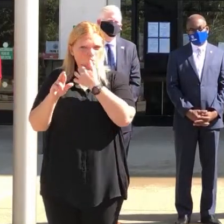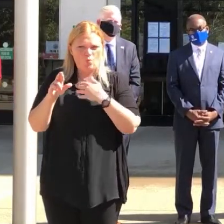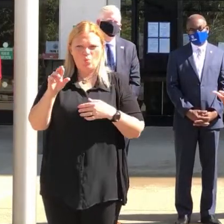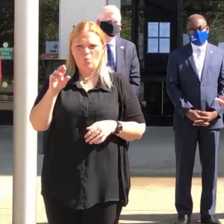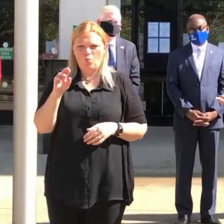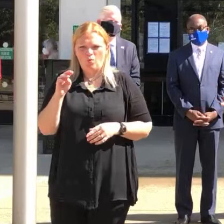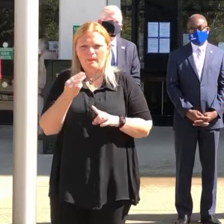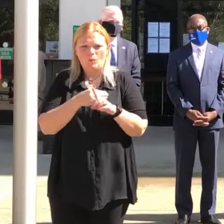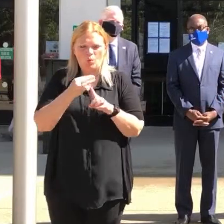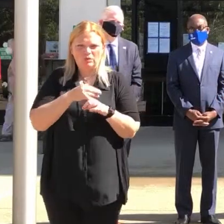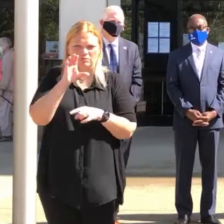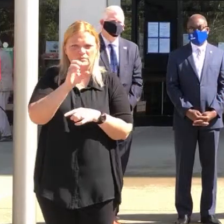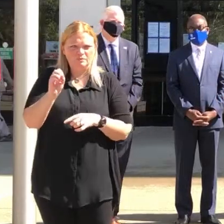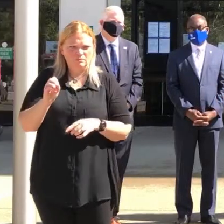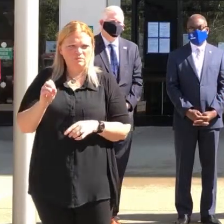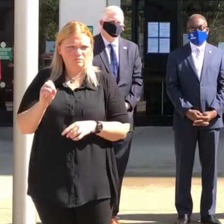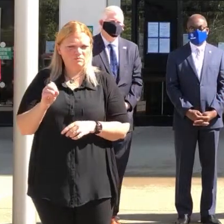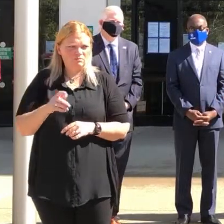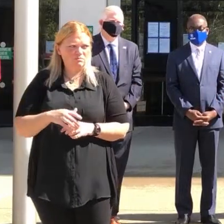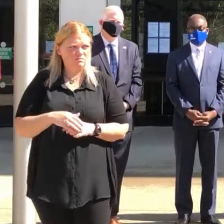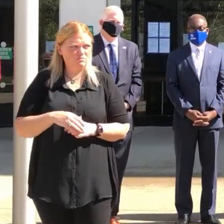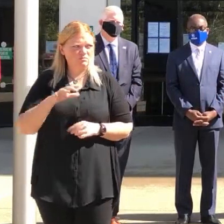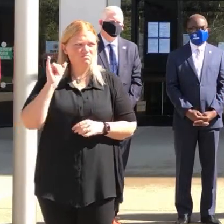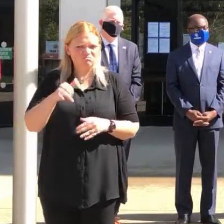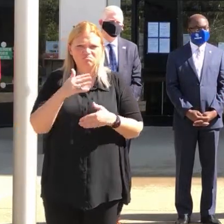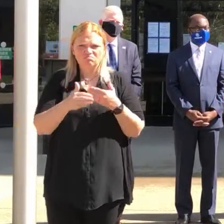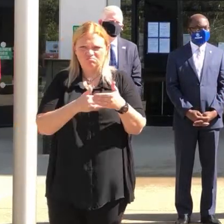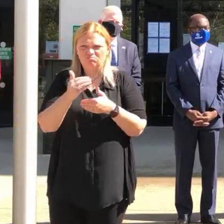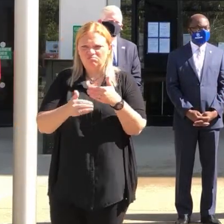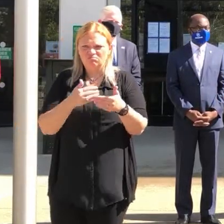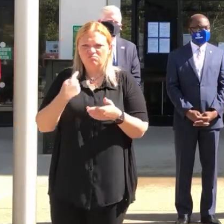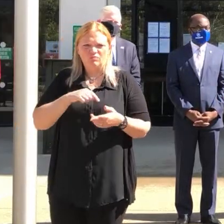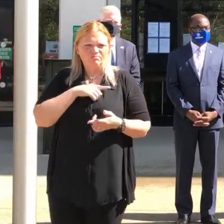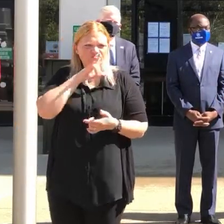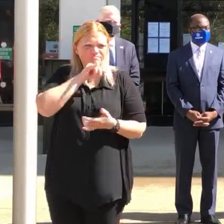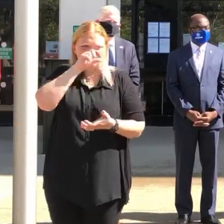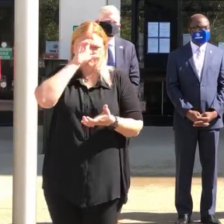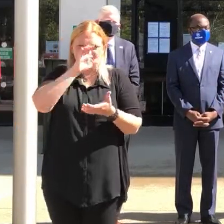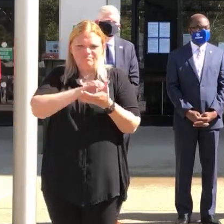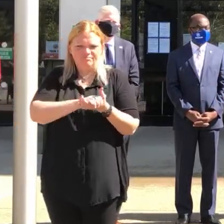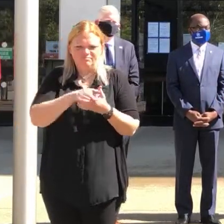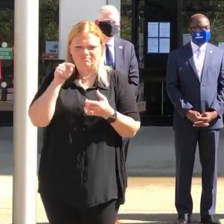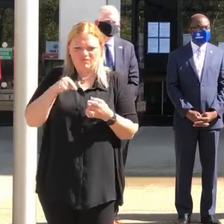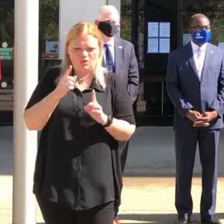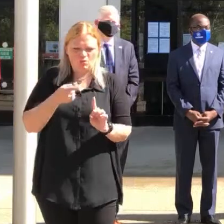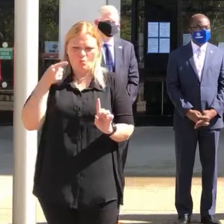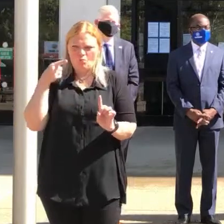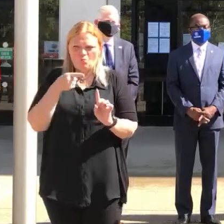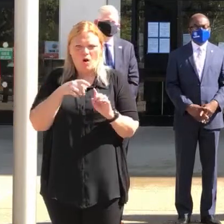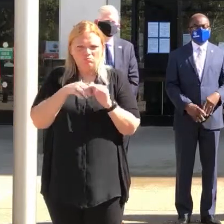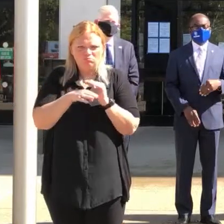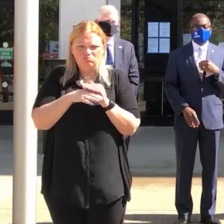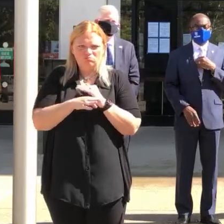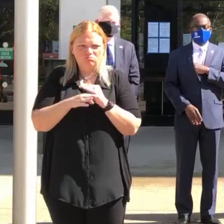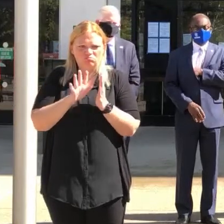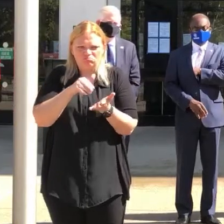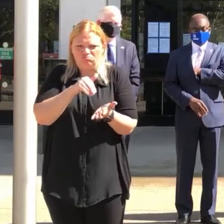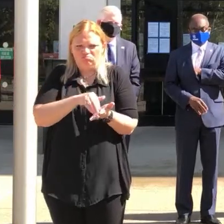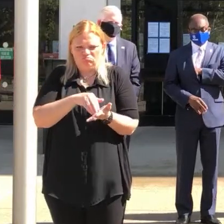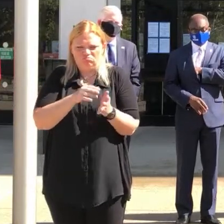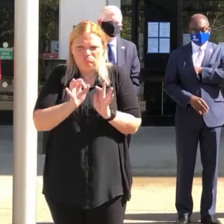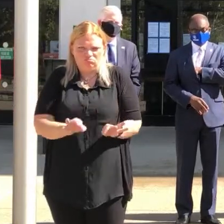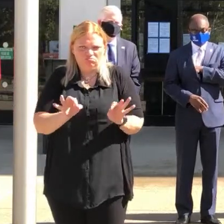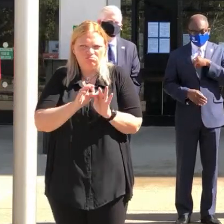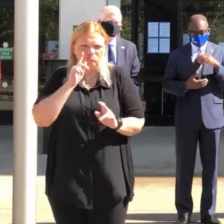the mortgage holders. So that's the process of it. We really believe the centralized access point is very important for